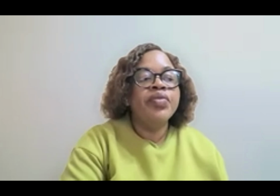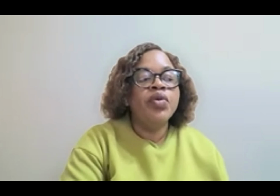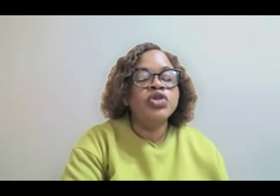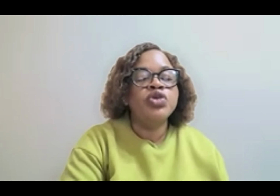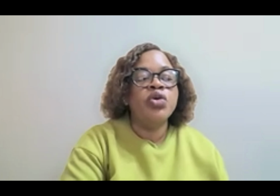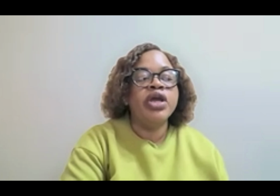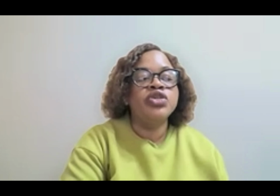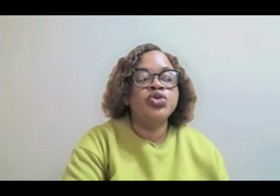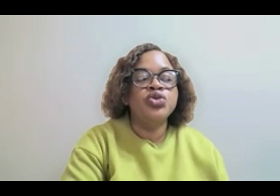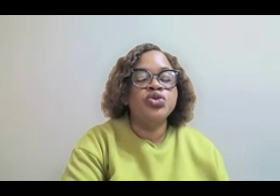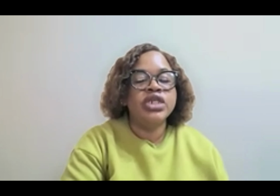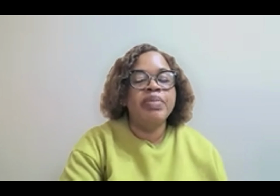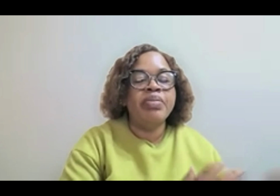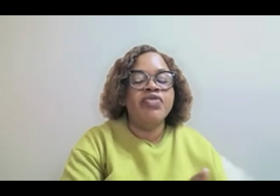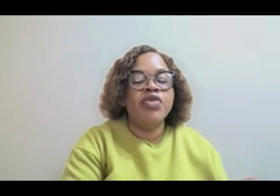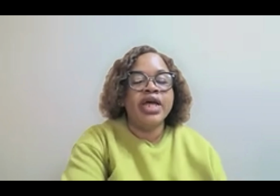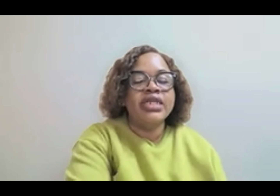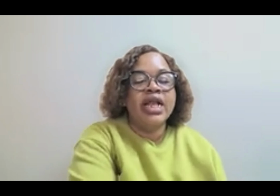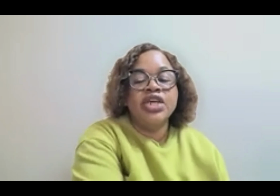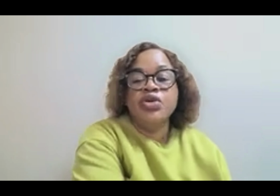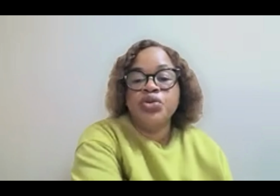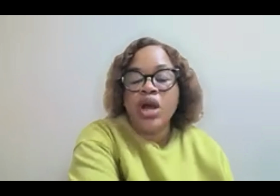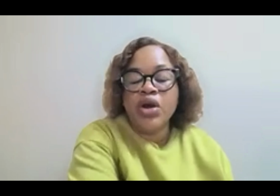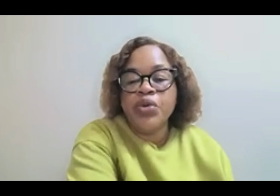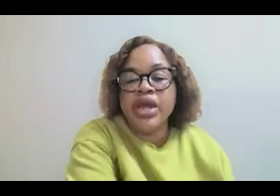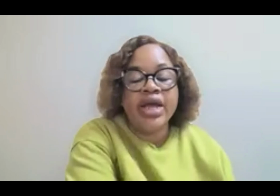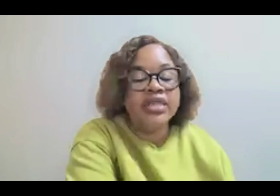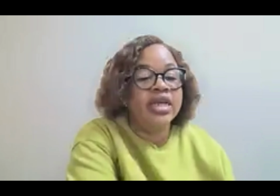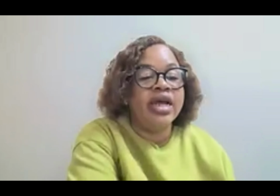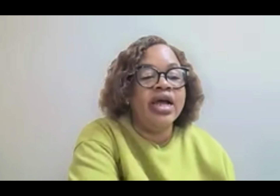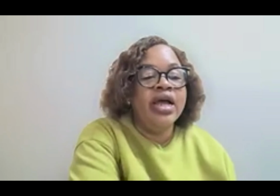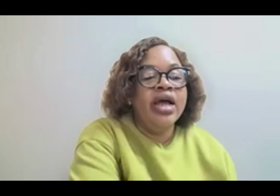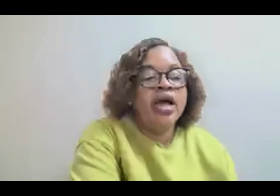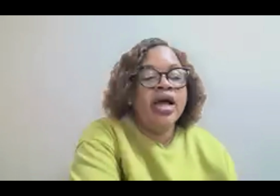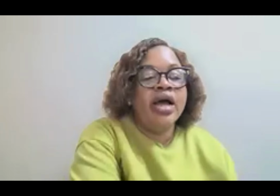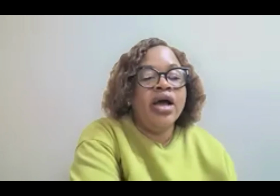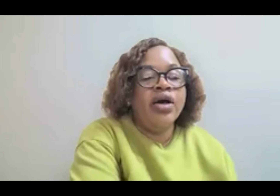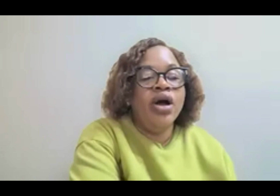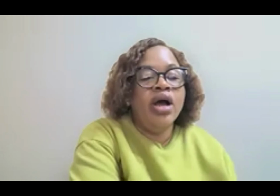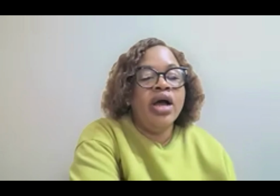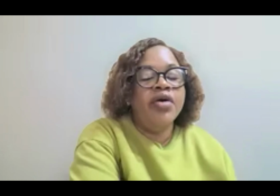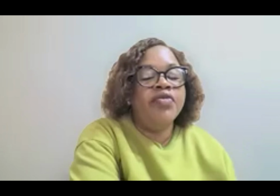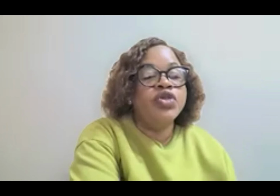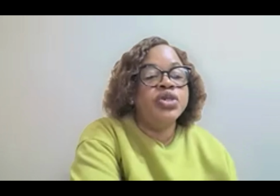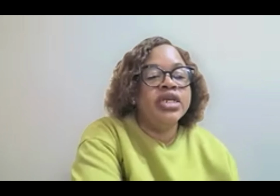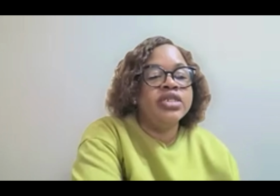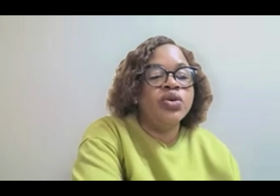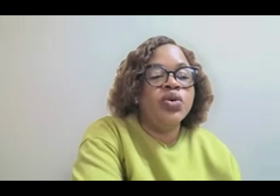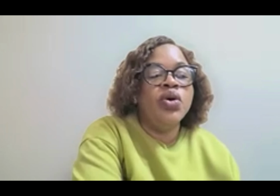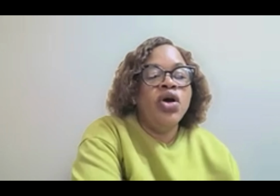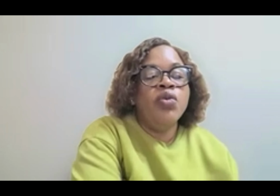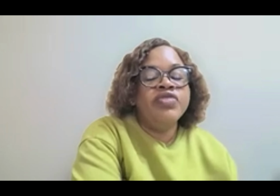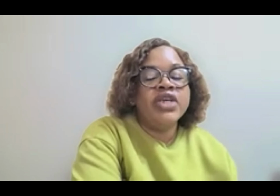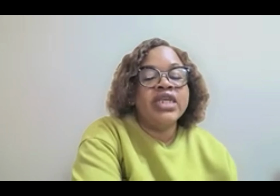what you are going to do today. But before that, I'll take you through a quick agenda for today. So we've just had